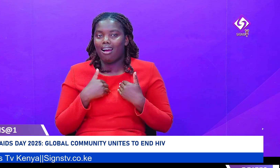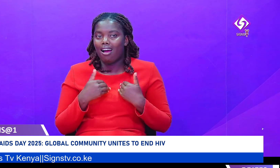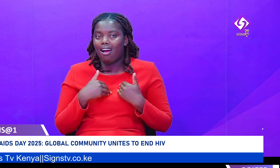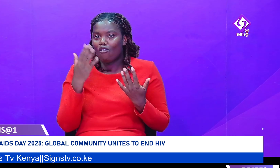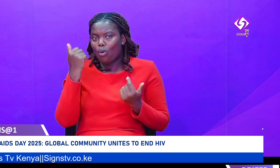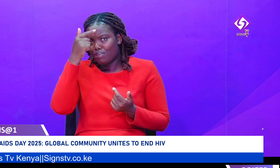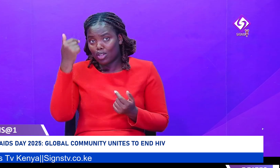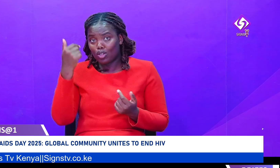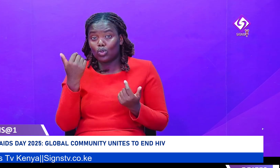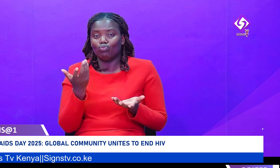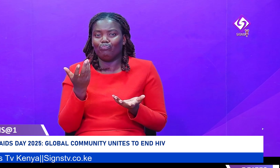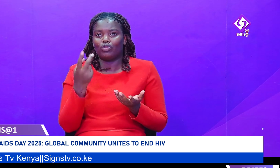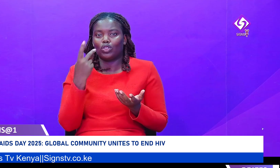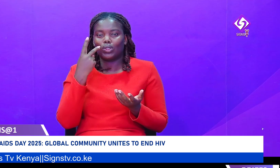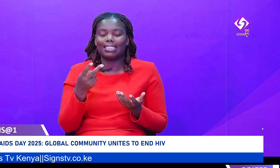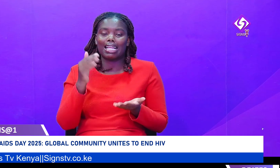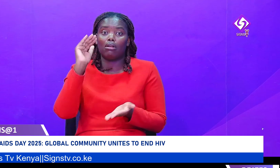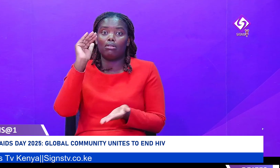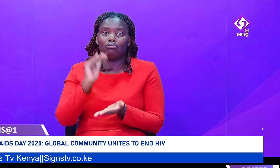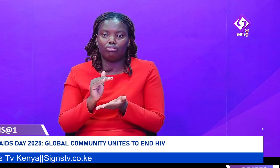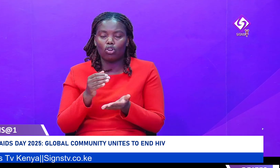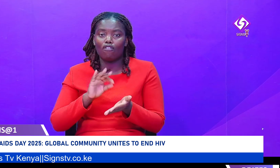Threatening the reverse, hand-won gains.